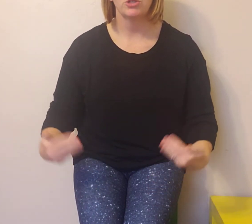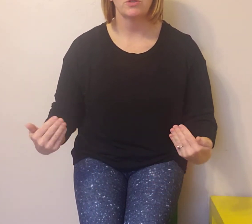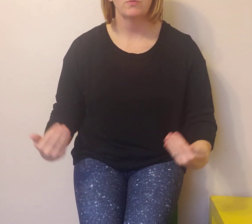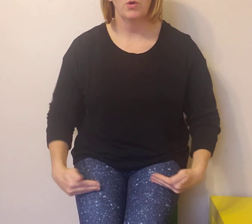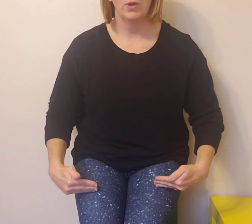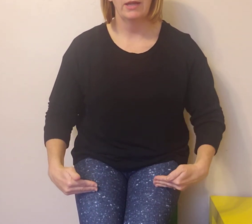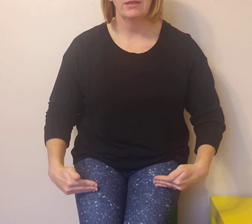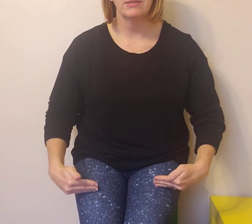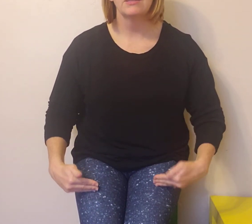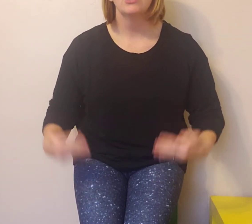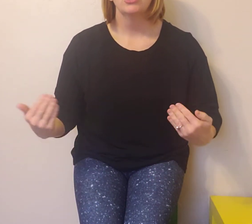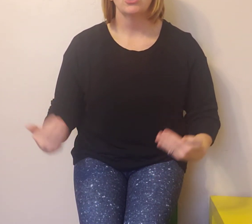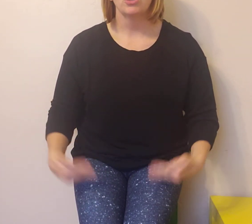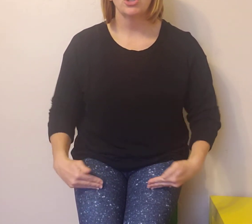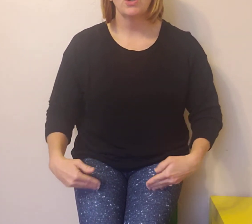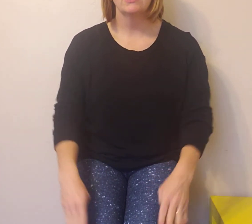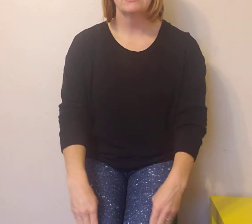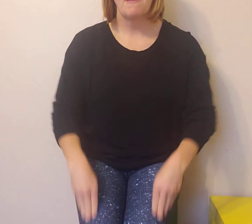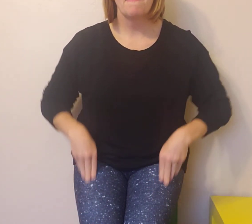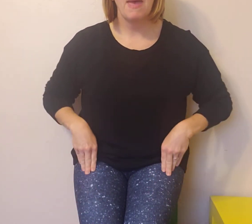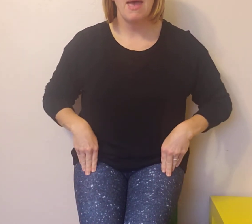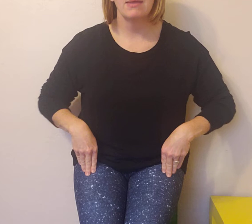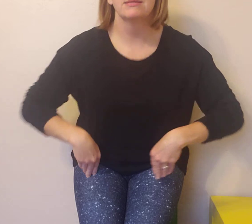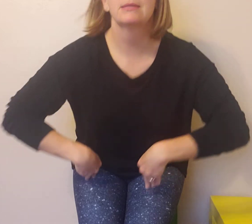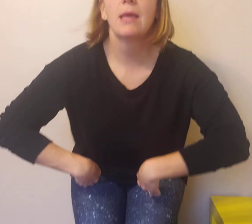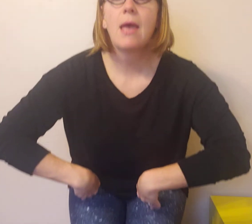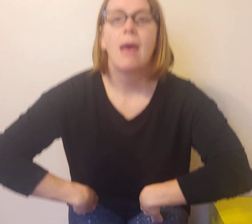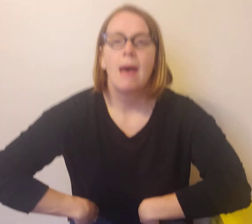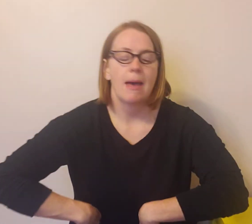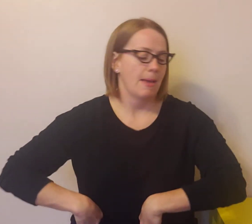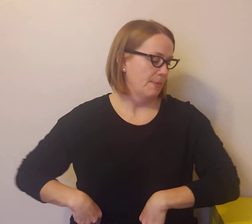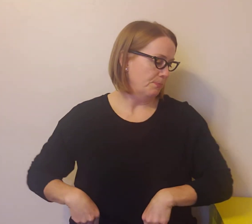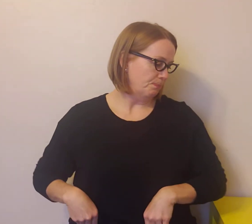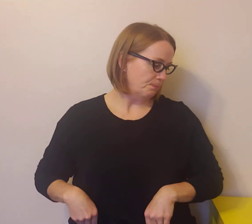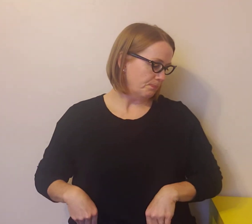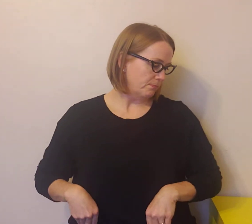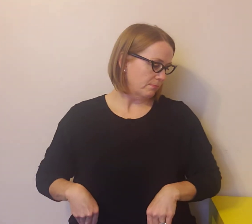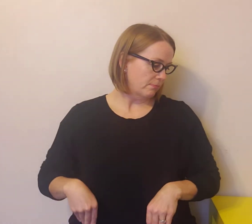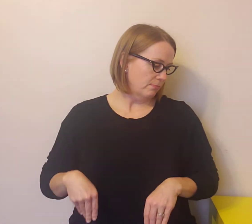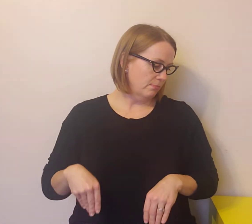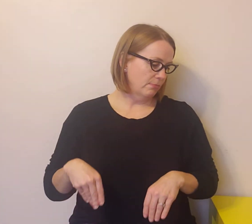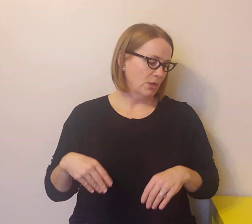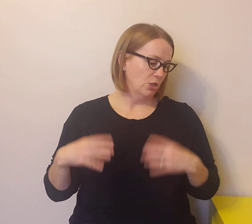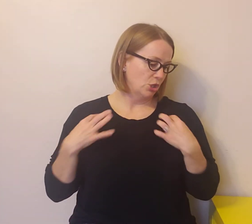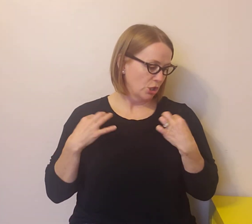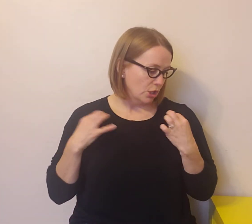just go like this so shorts pants shirt